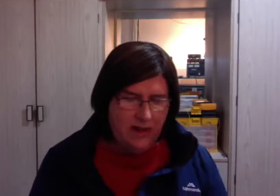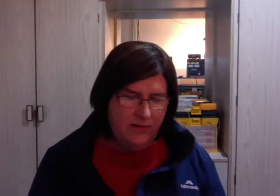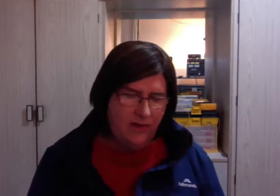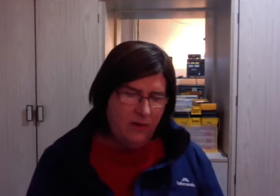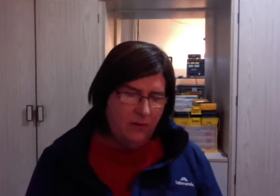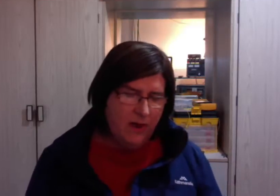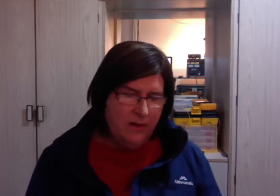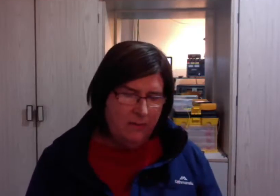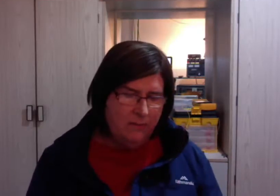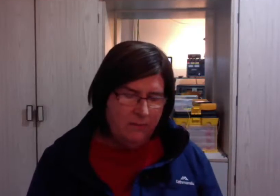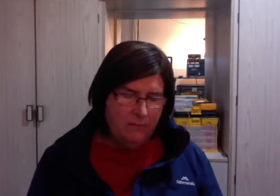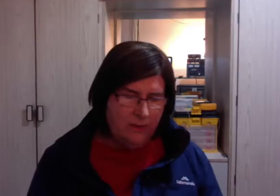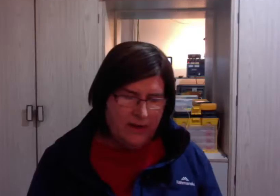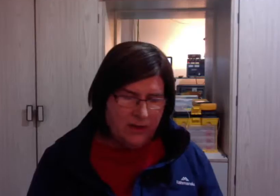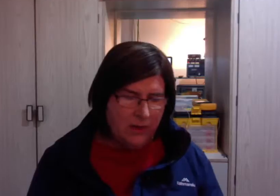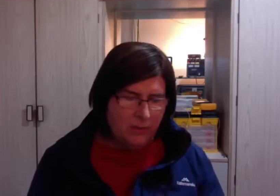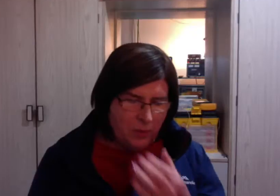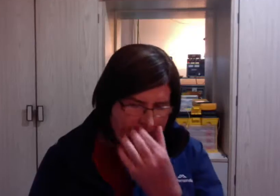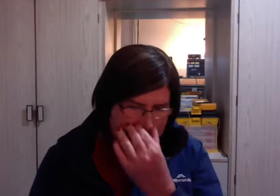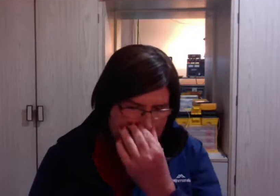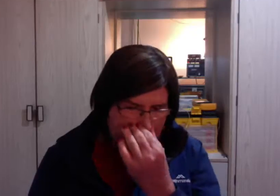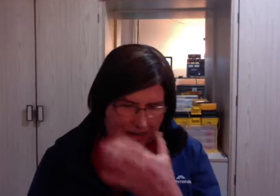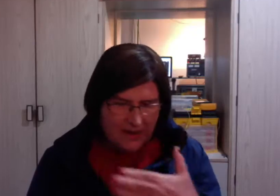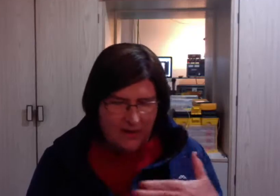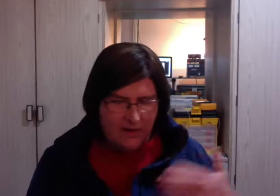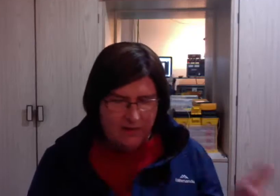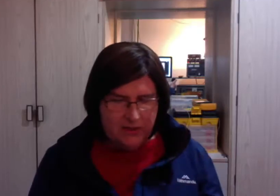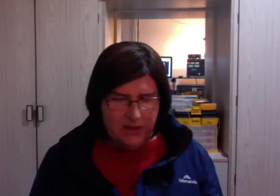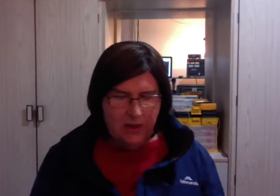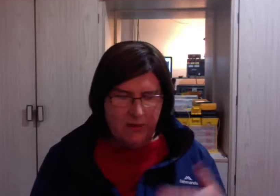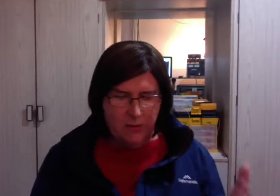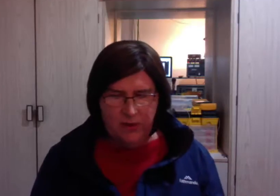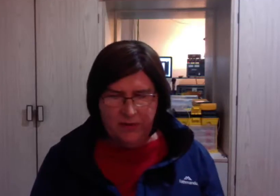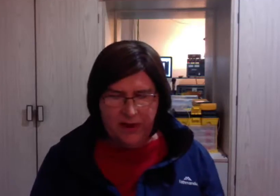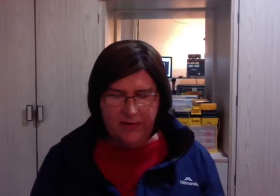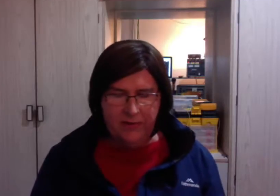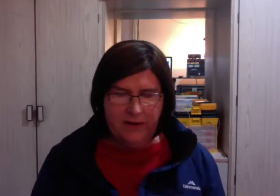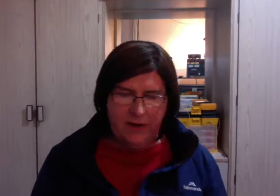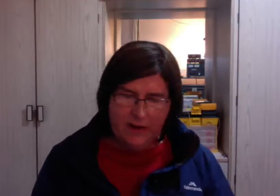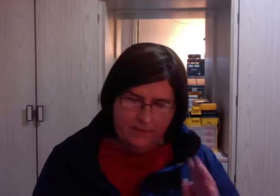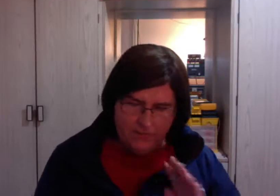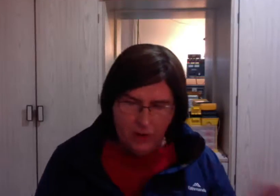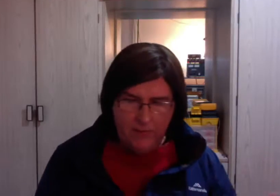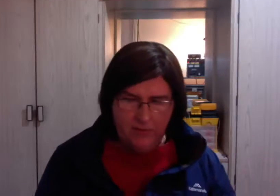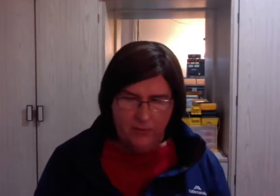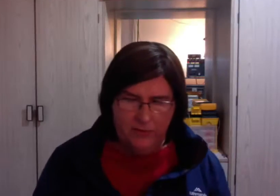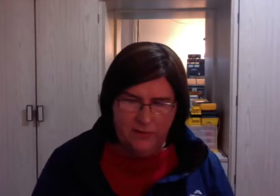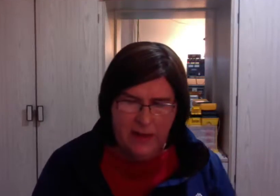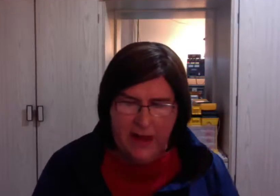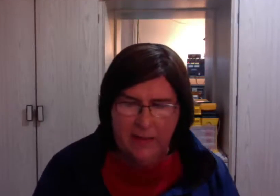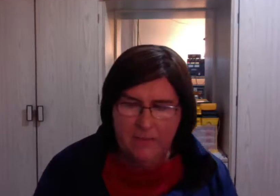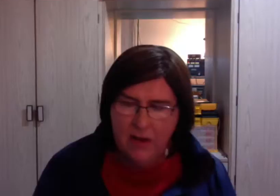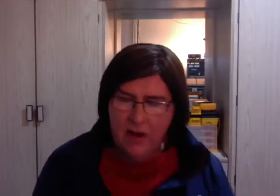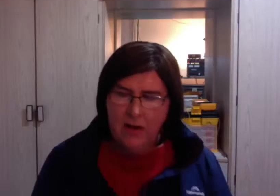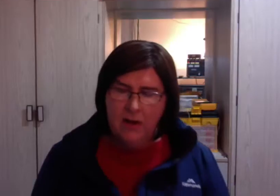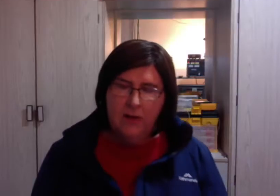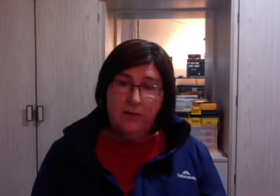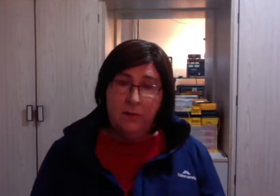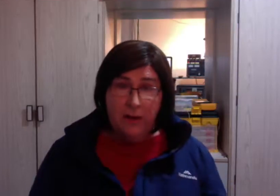So one lunchtime or morning tea, he switched it off and it wouldn't start. So I said, okay, time to sort this thing out. So I